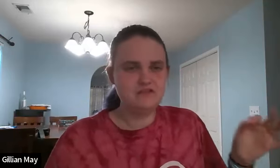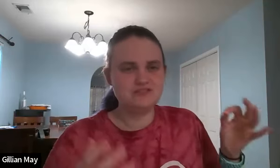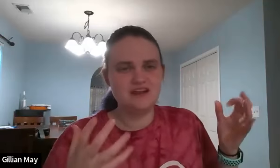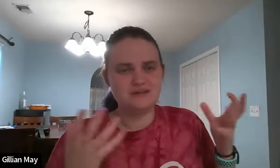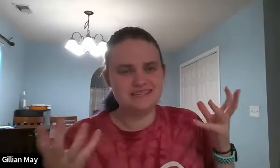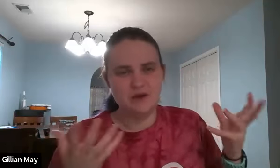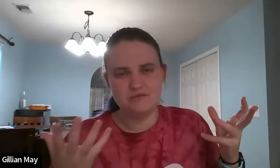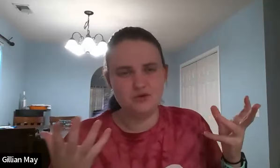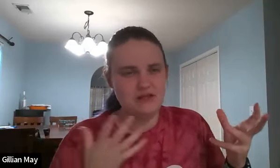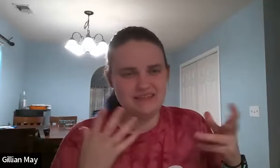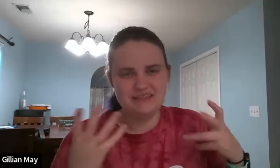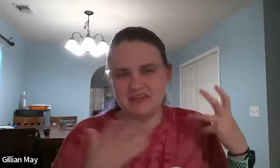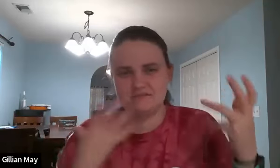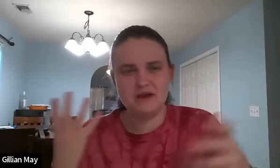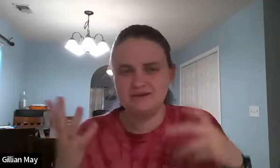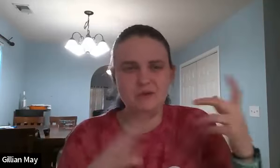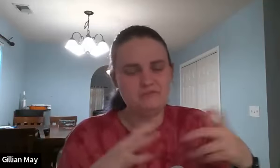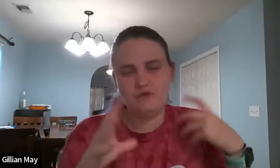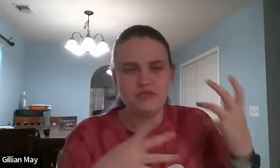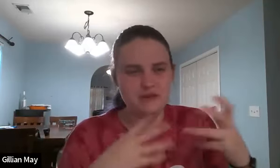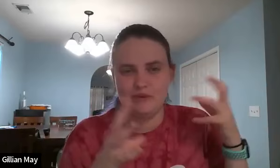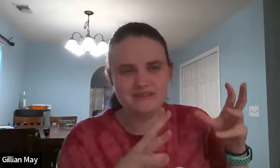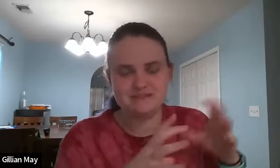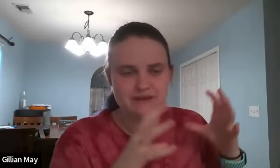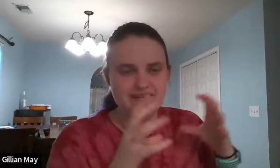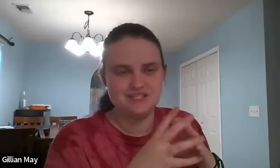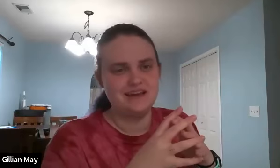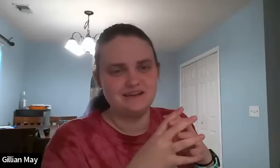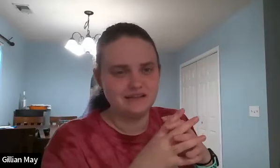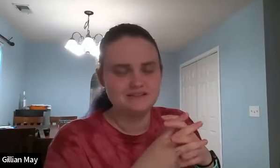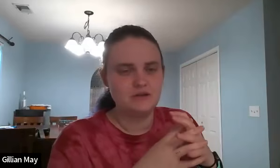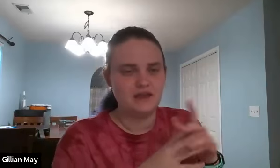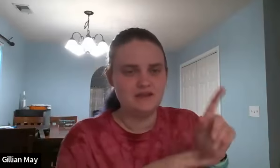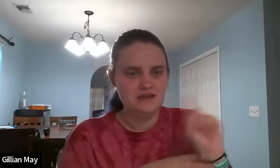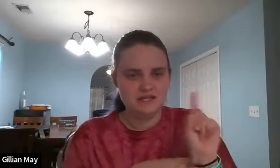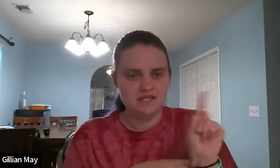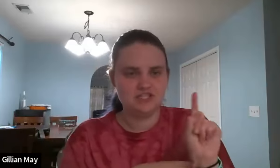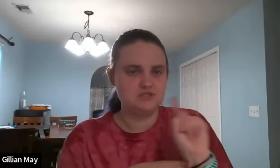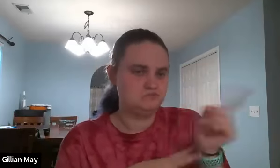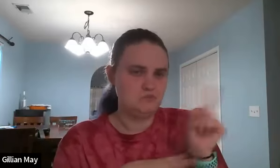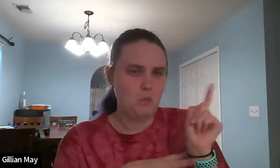there's not always a helpful thing with it to make it just kind of click. So like, it's just